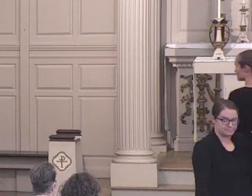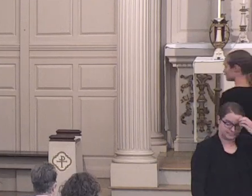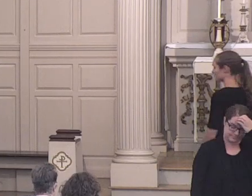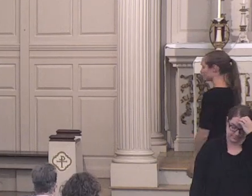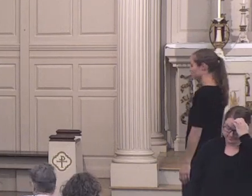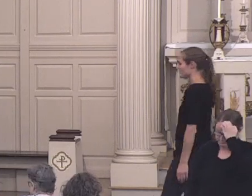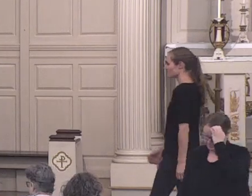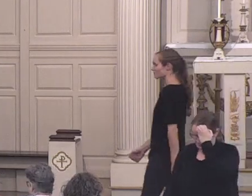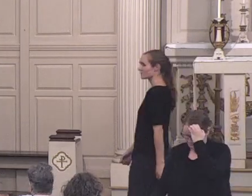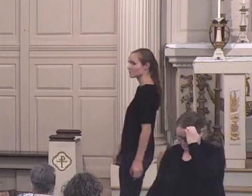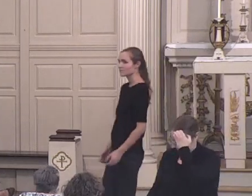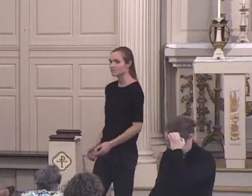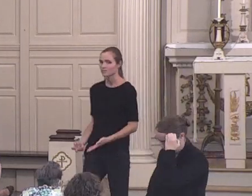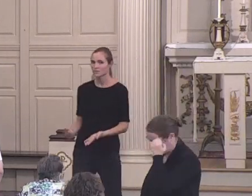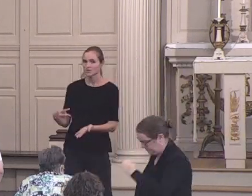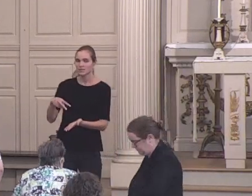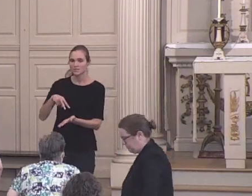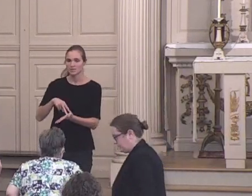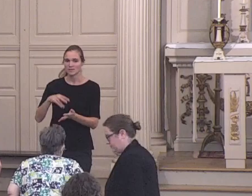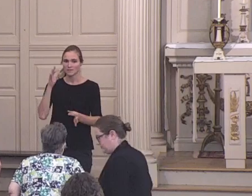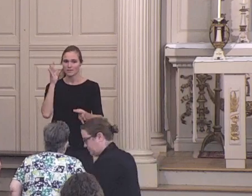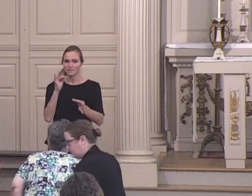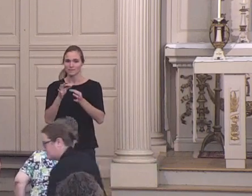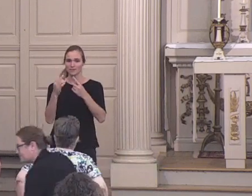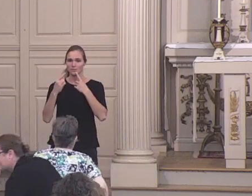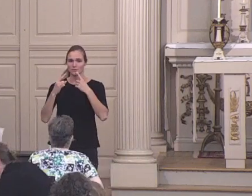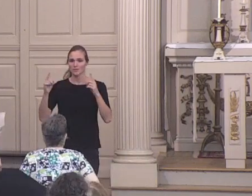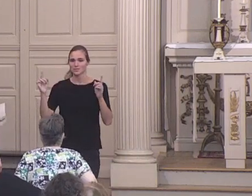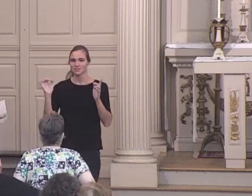May we stand and profess our faith.